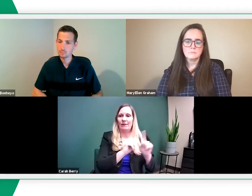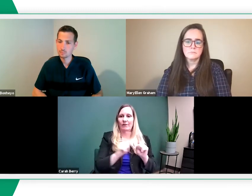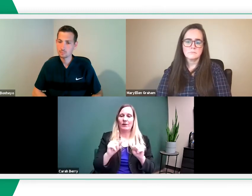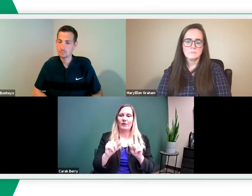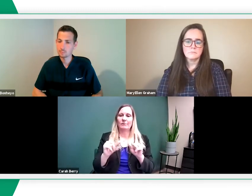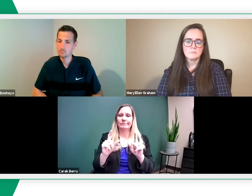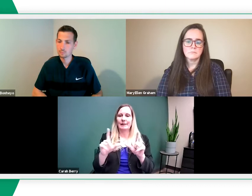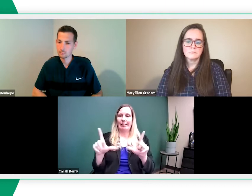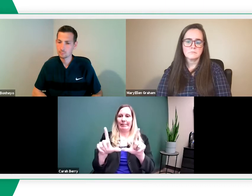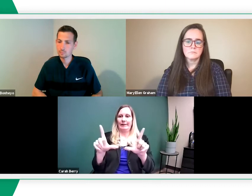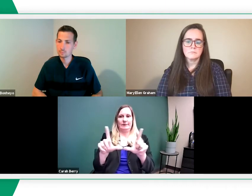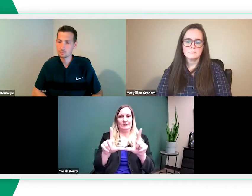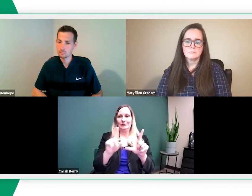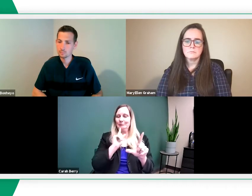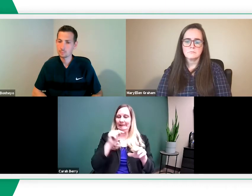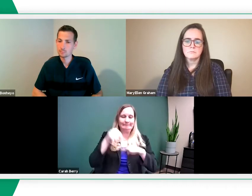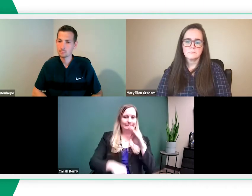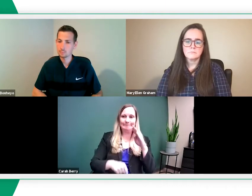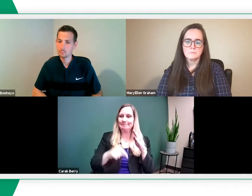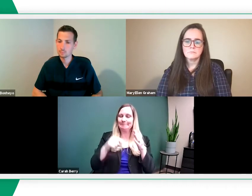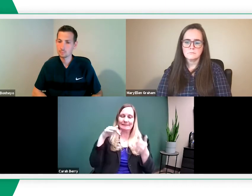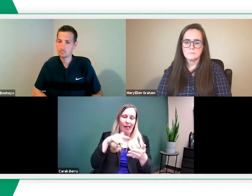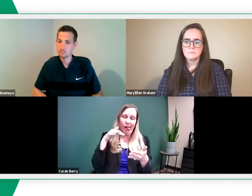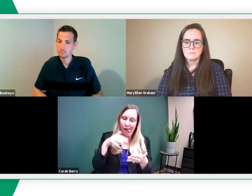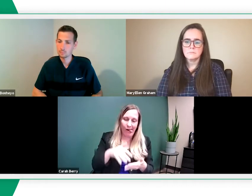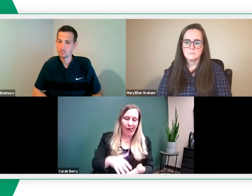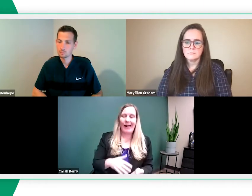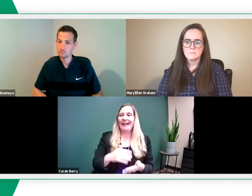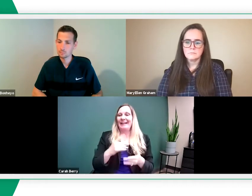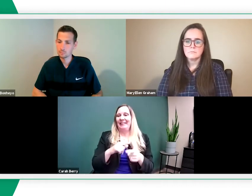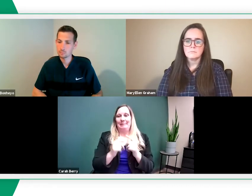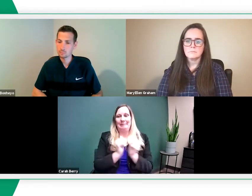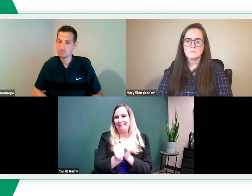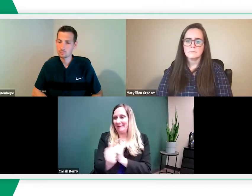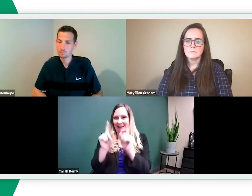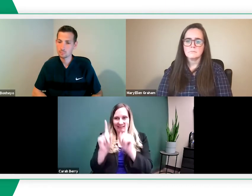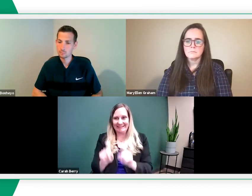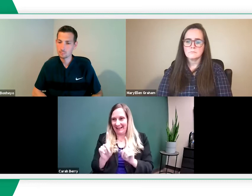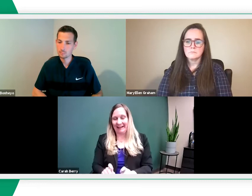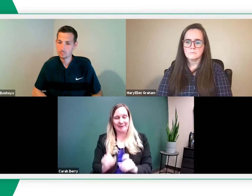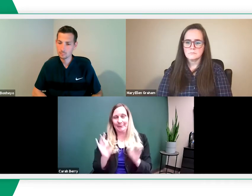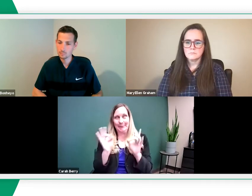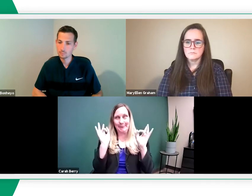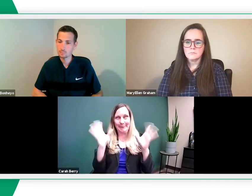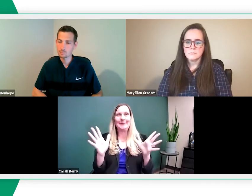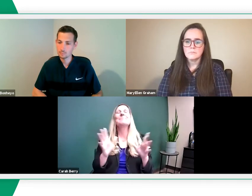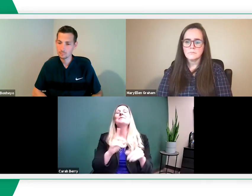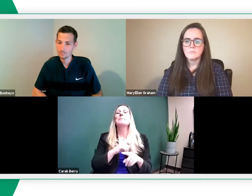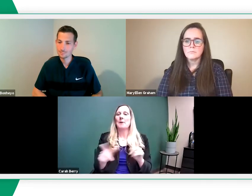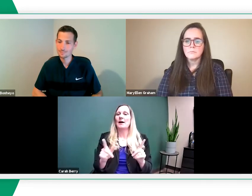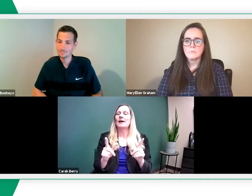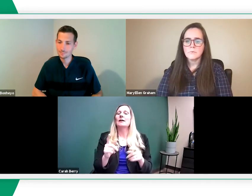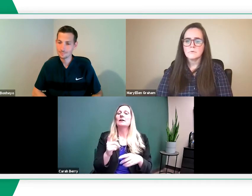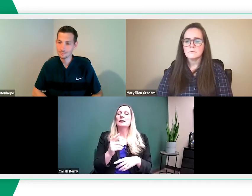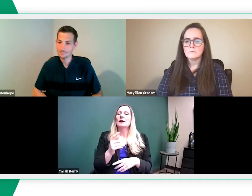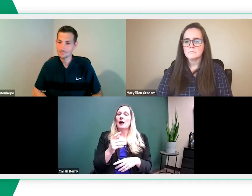So we are required to take different licenses. We have to study to do all of that. We have to take a test